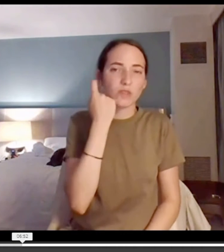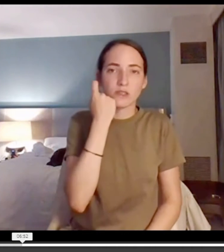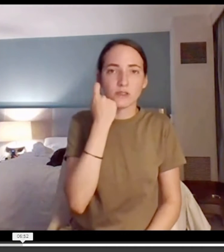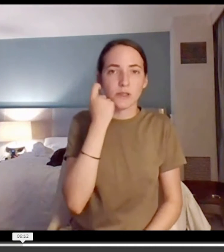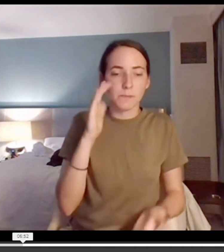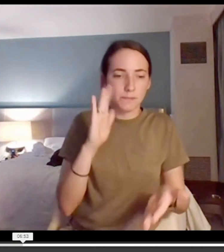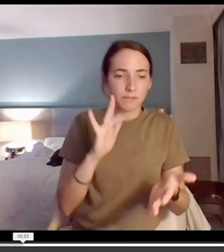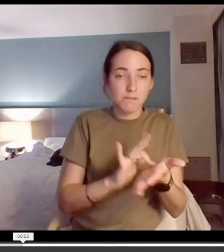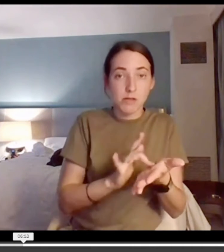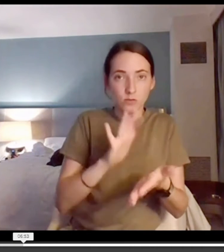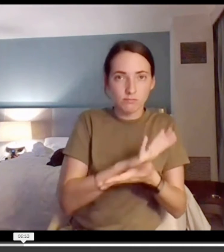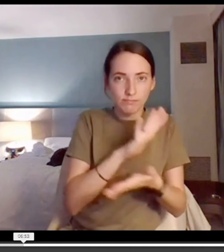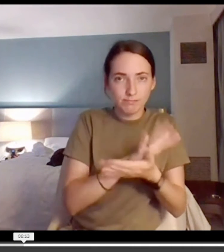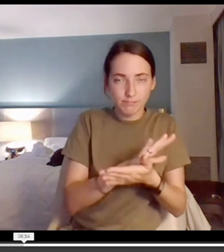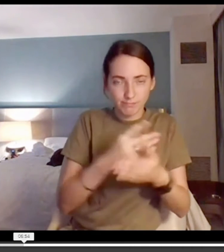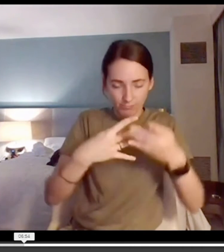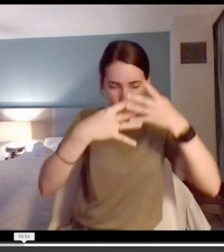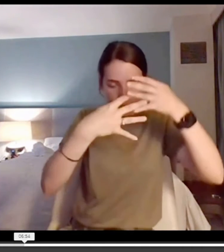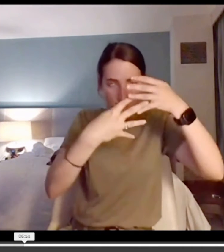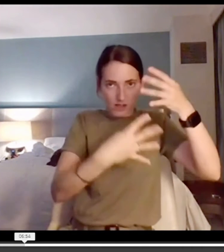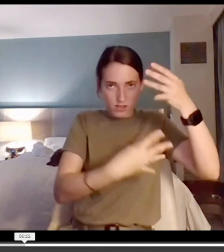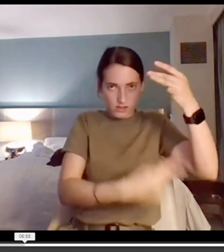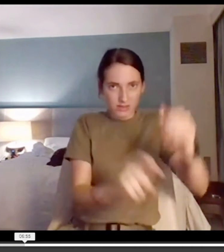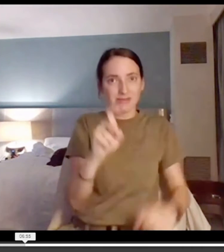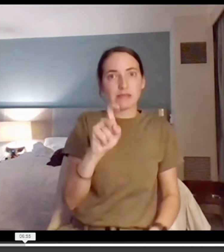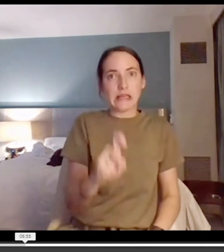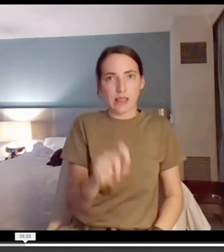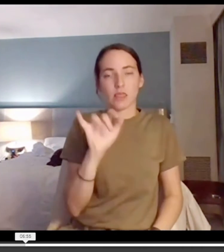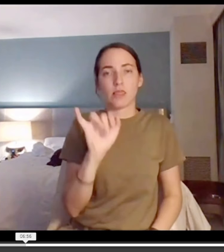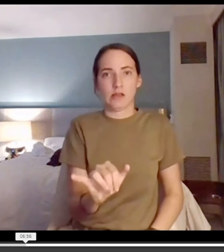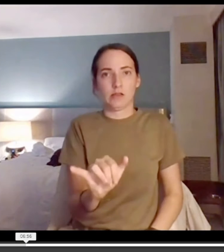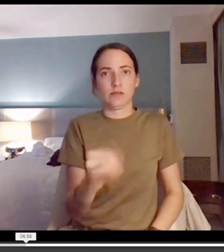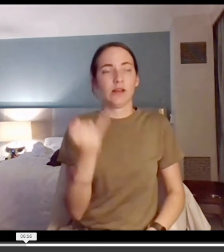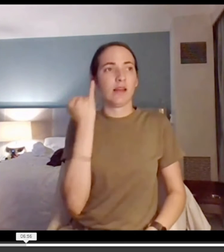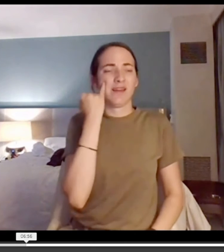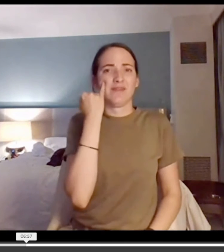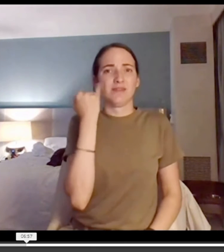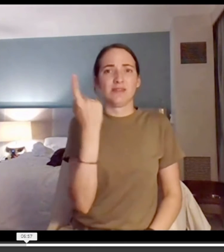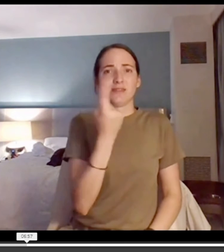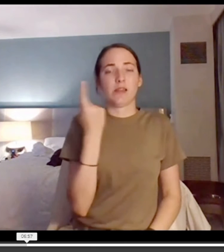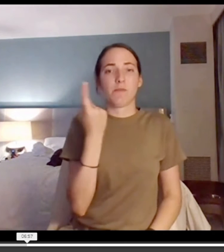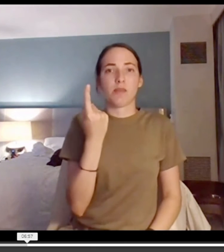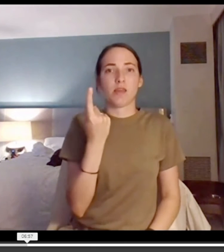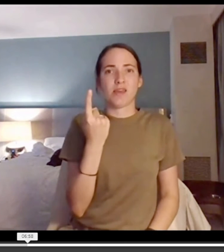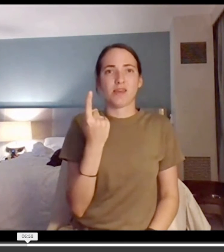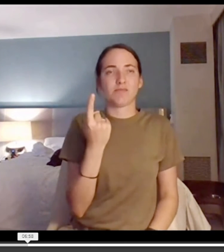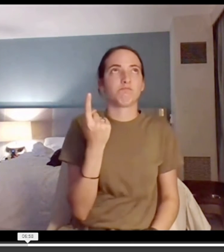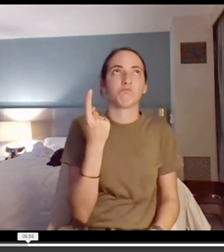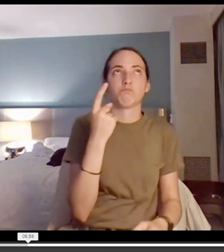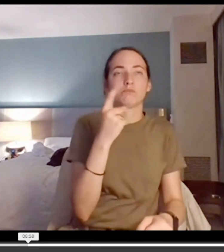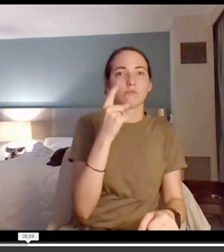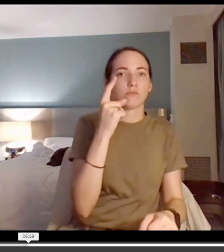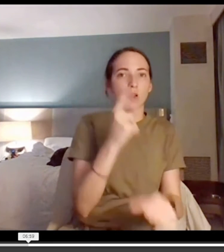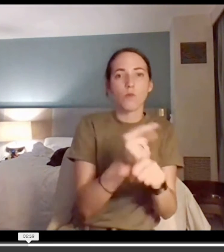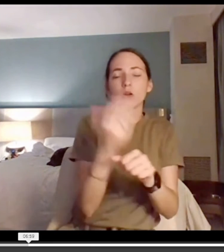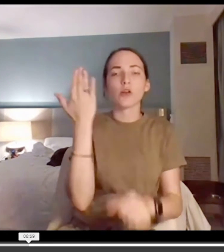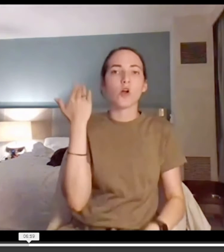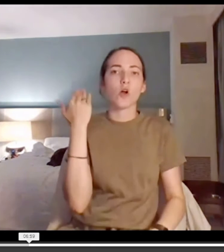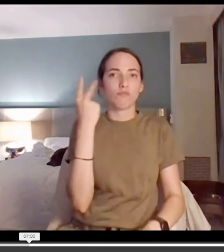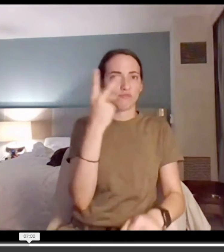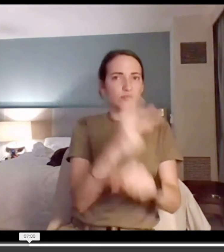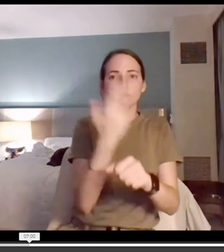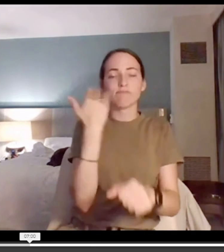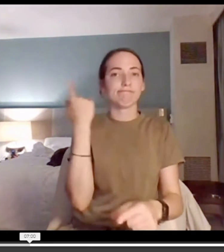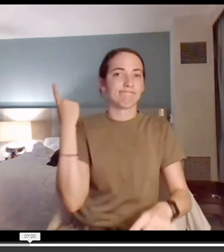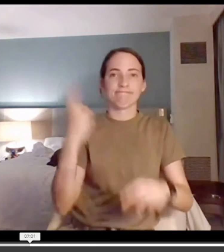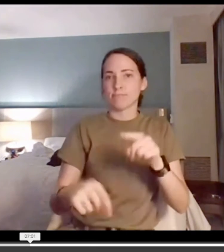but those records aren't there, you got a problem. Judge is going to probably deny the claim. Under some new rules that are going to go into effect in March